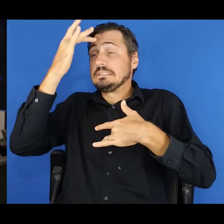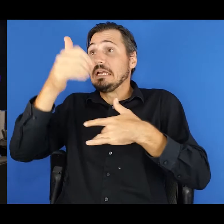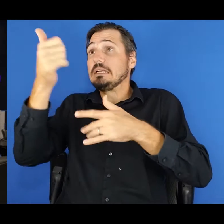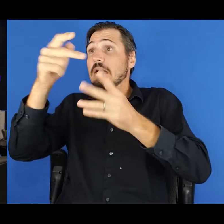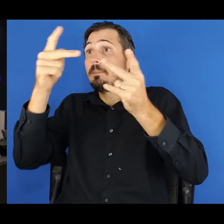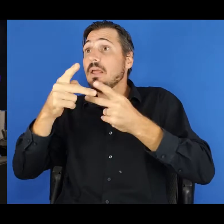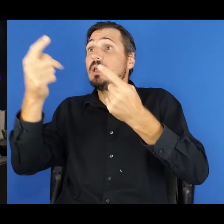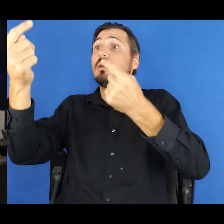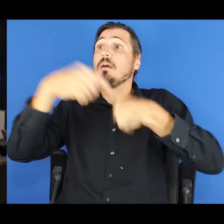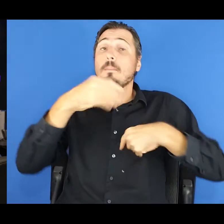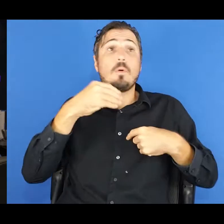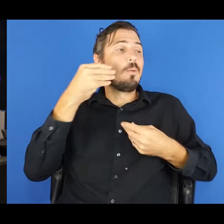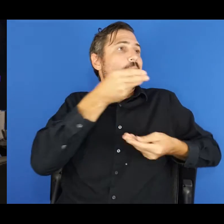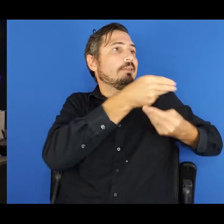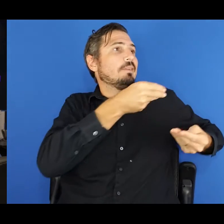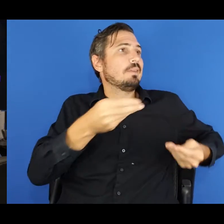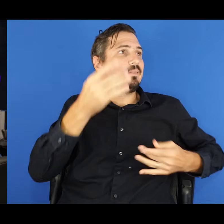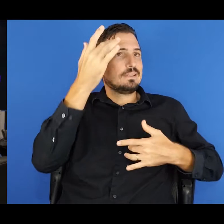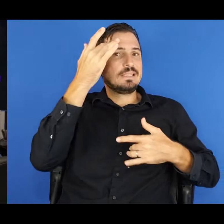good news for all of us.